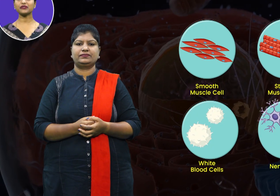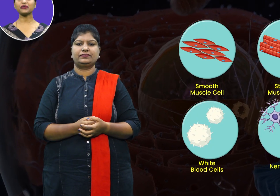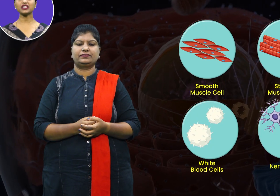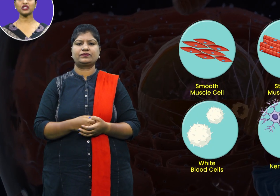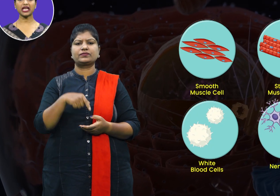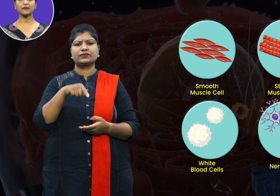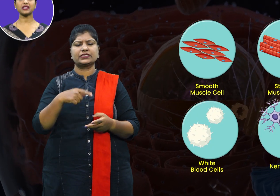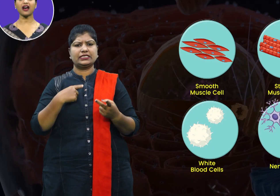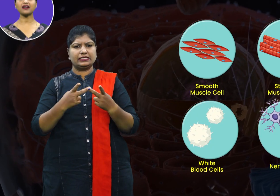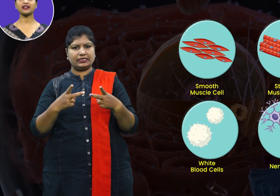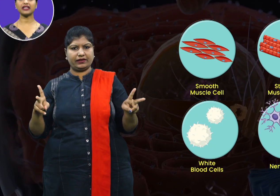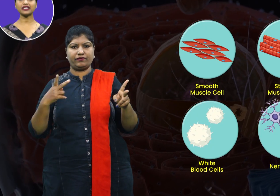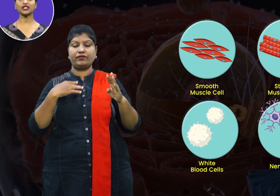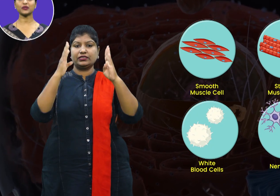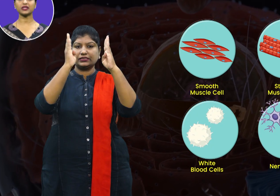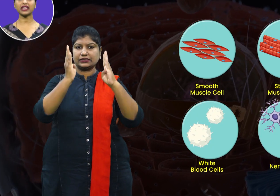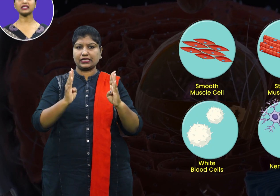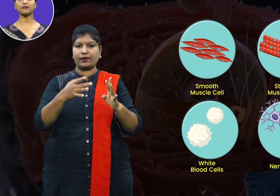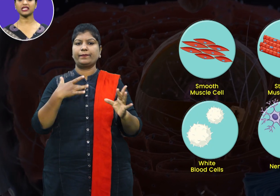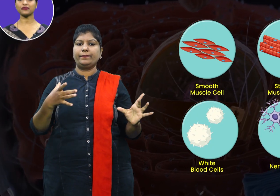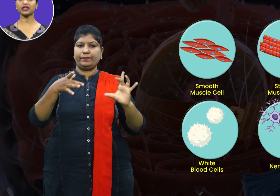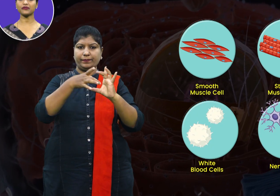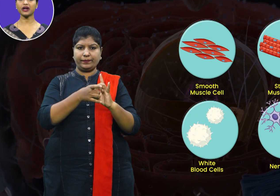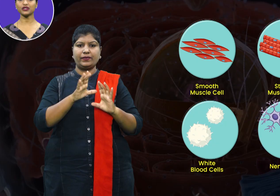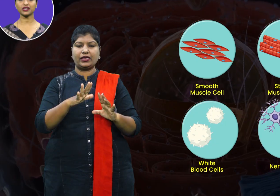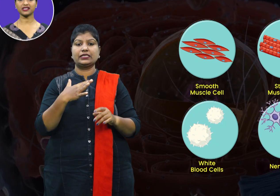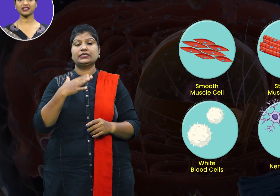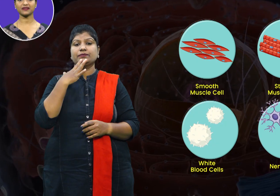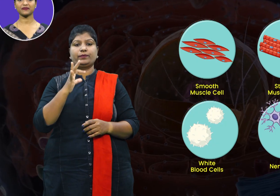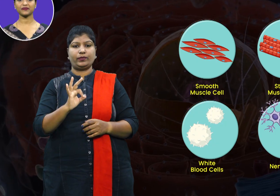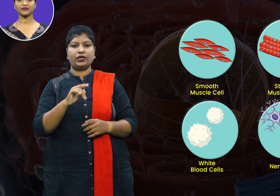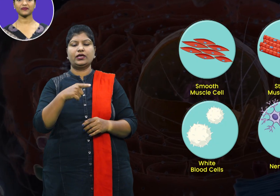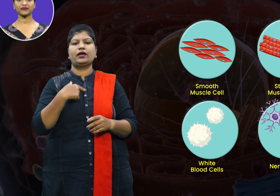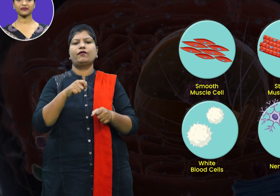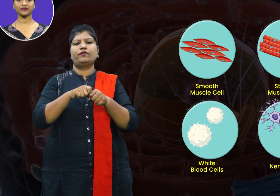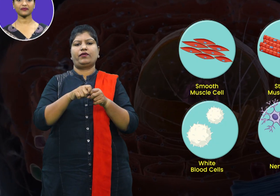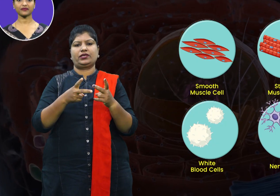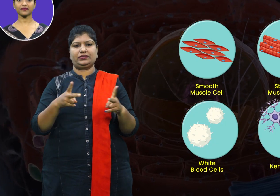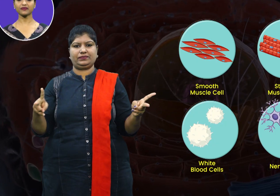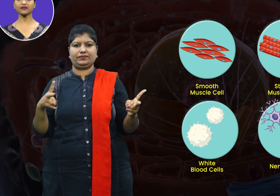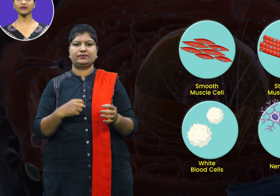The different shapes are related to their specific functions.